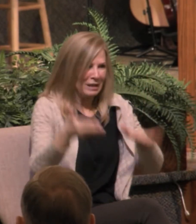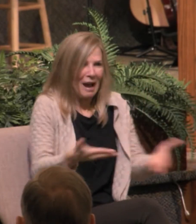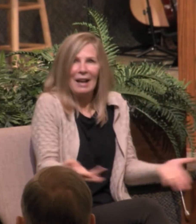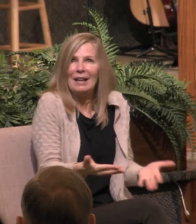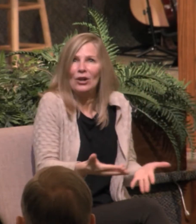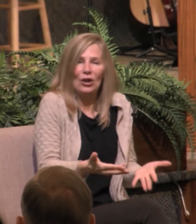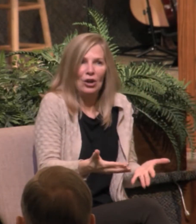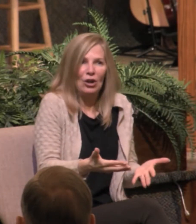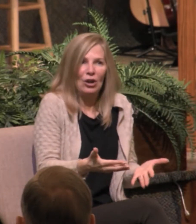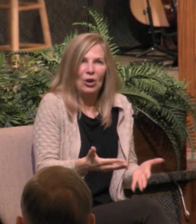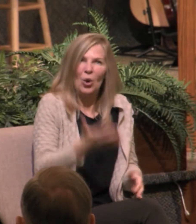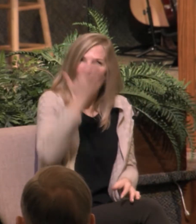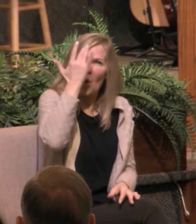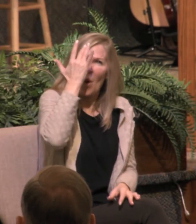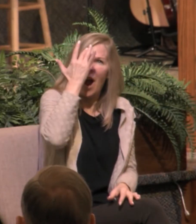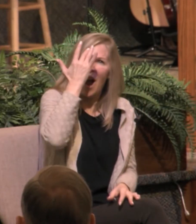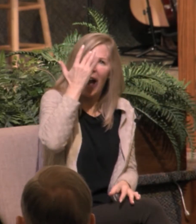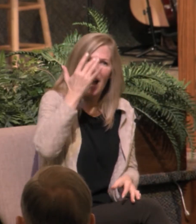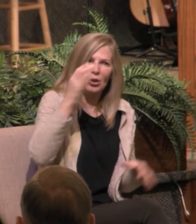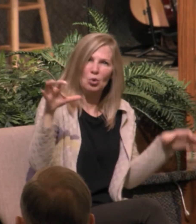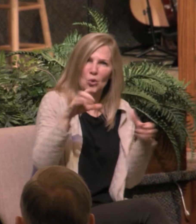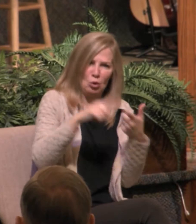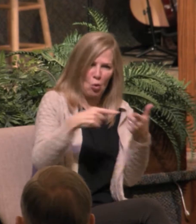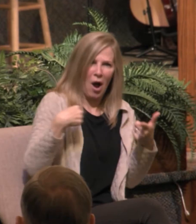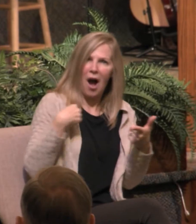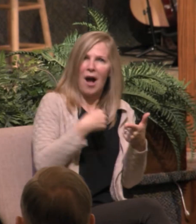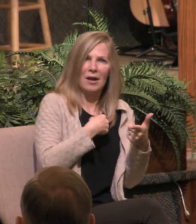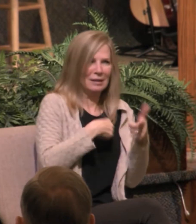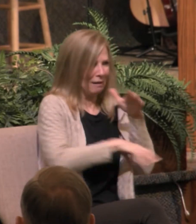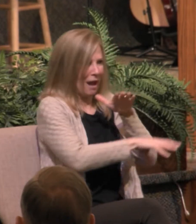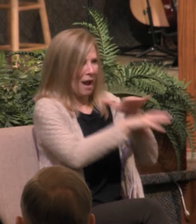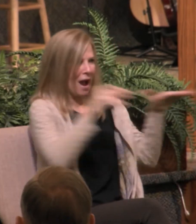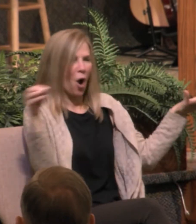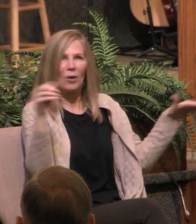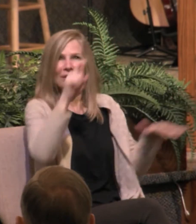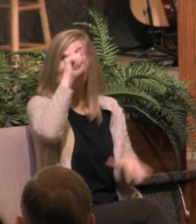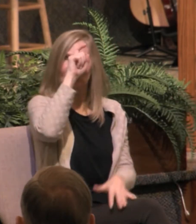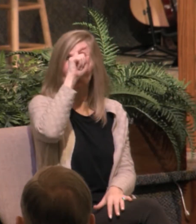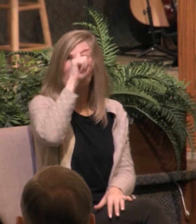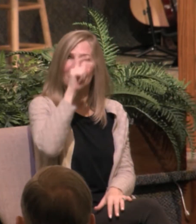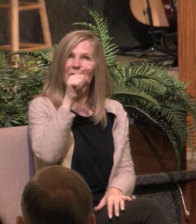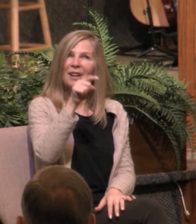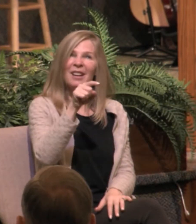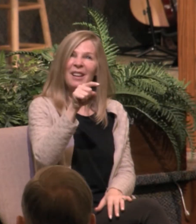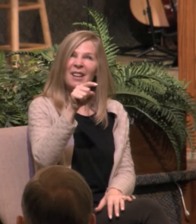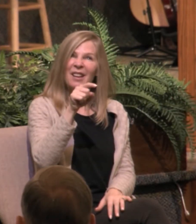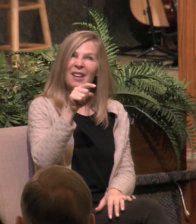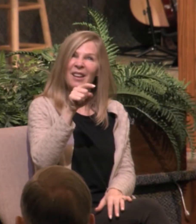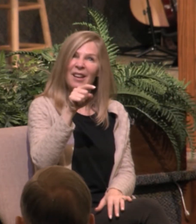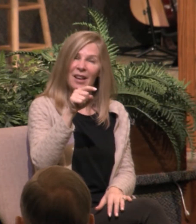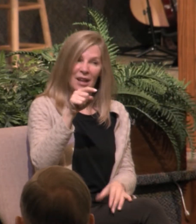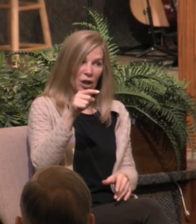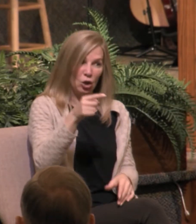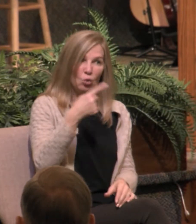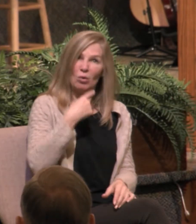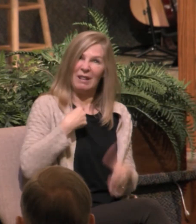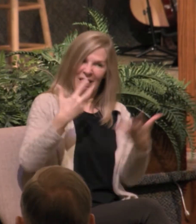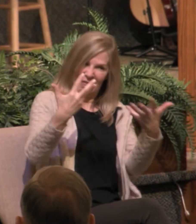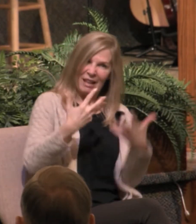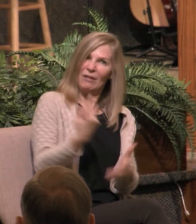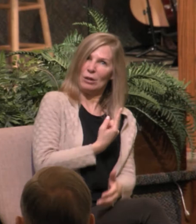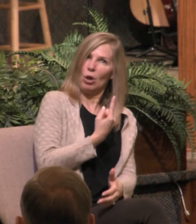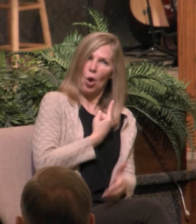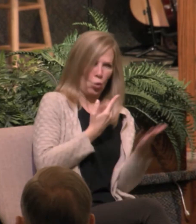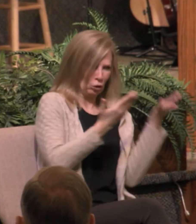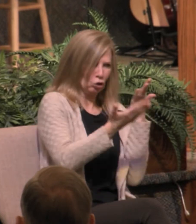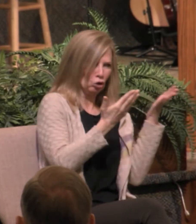wilderness? Why have you dealt with us in this way, bringing us out of Egypt? Is this not the word that we spoke to you in Egypt, saying, leave us alone that we may